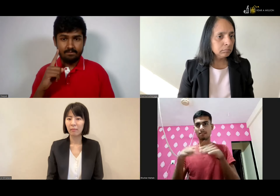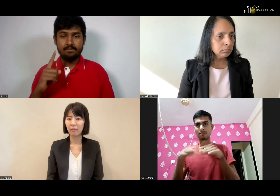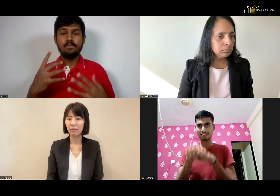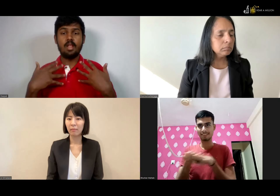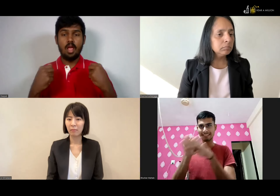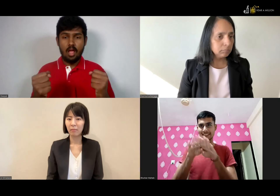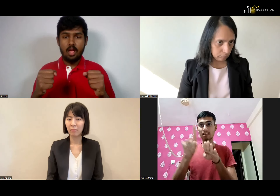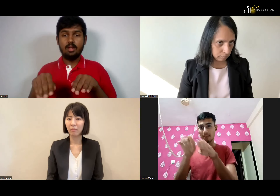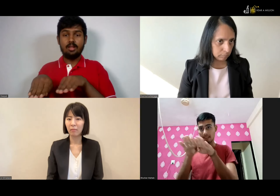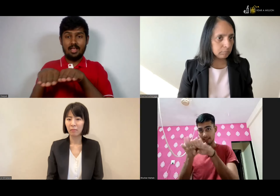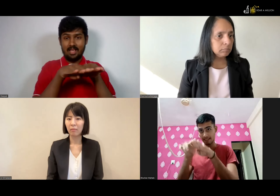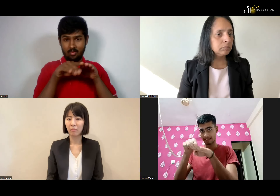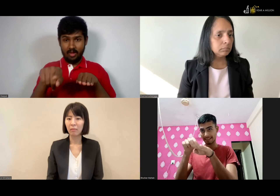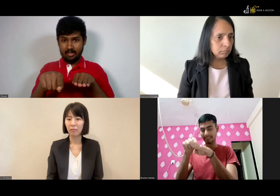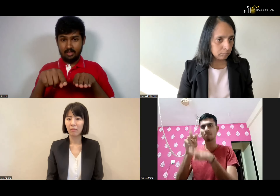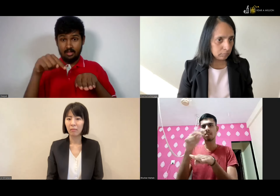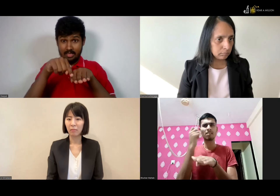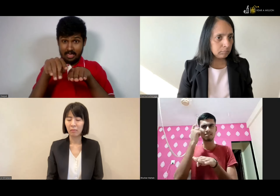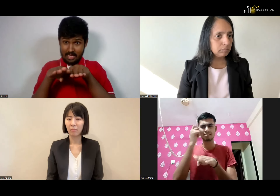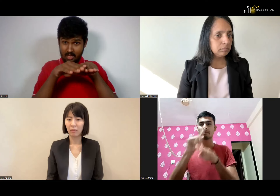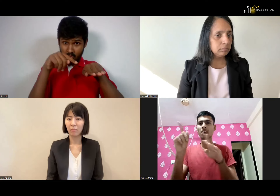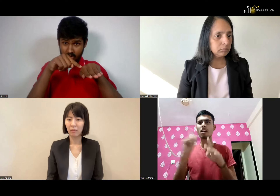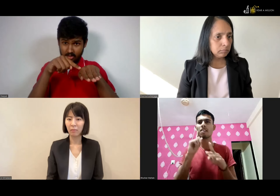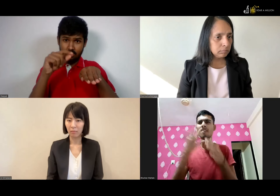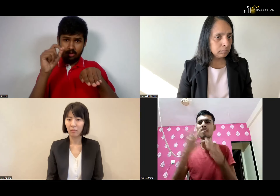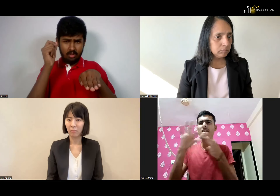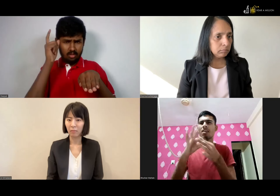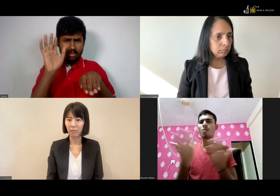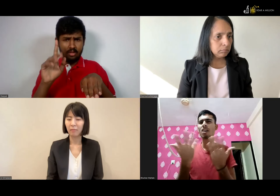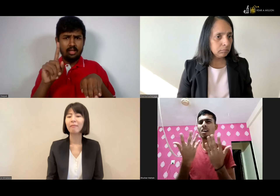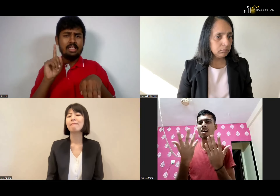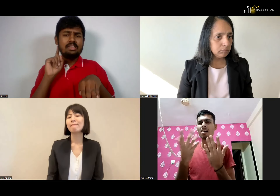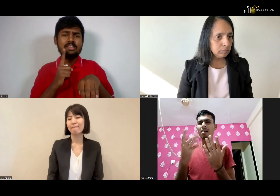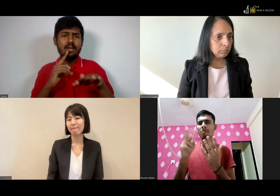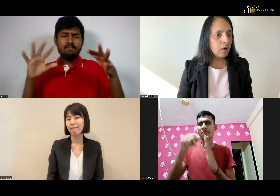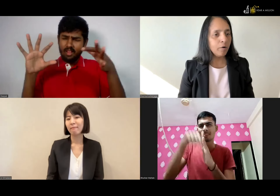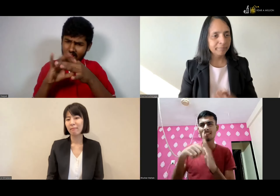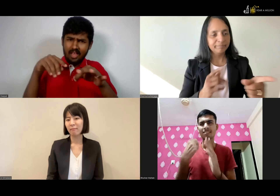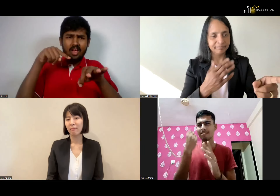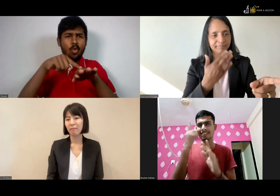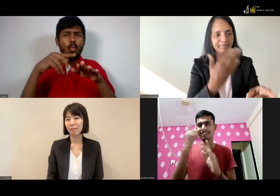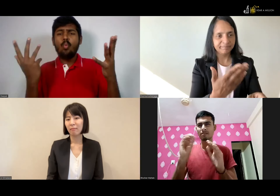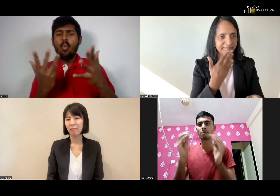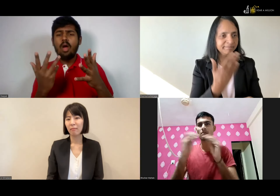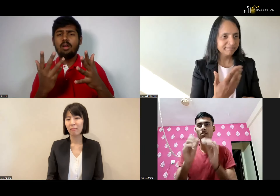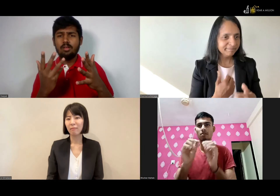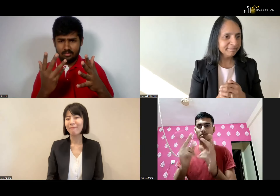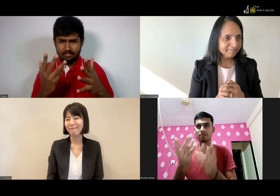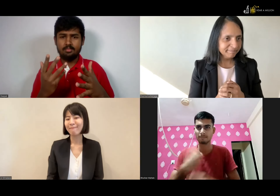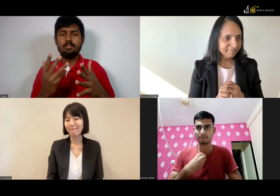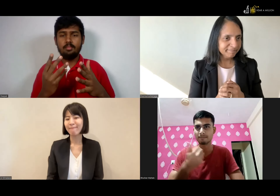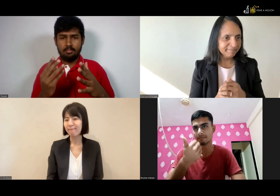Deaf health equity. That equity word I understood, but how it is related to the deaf community? Can